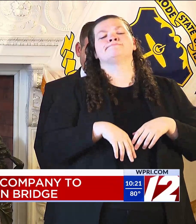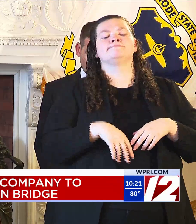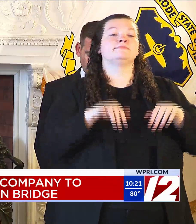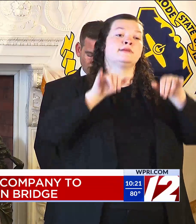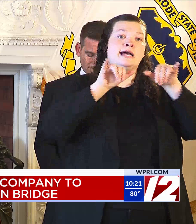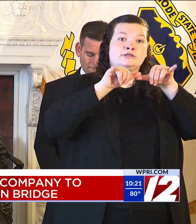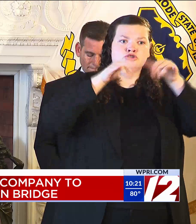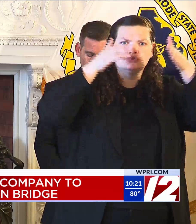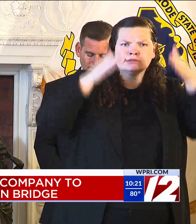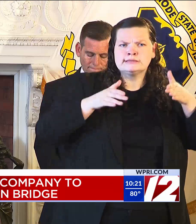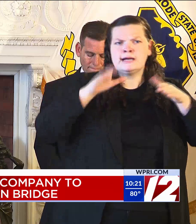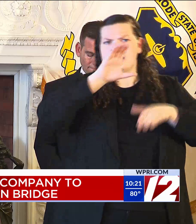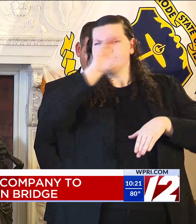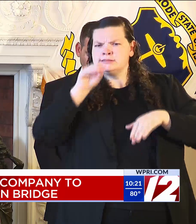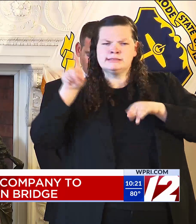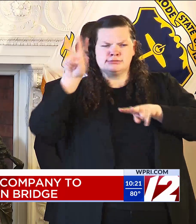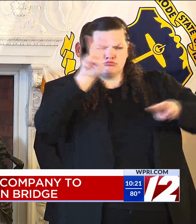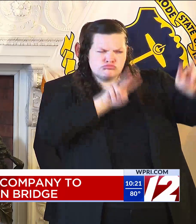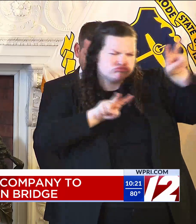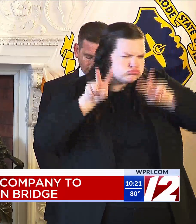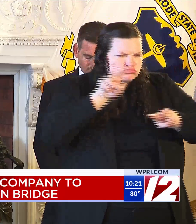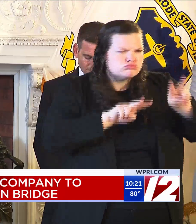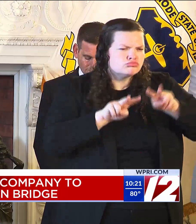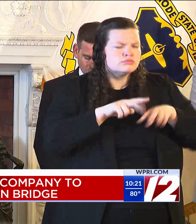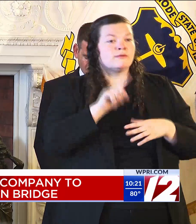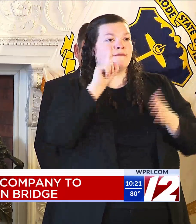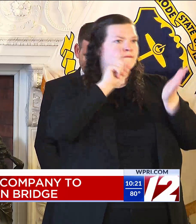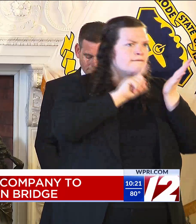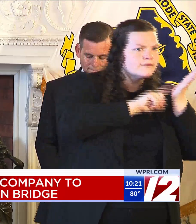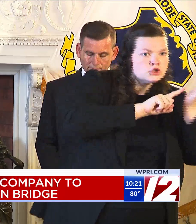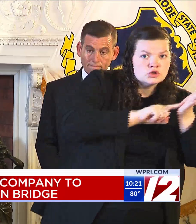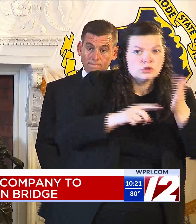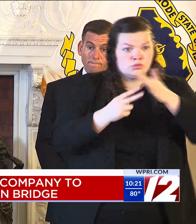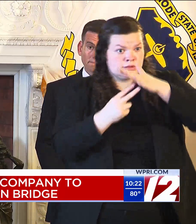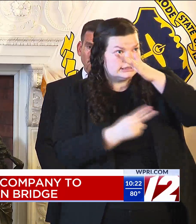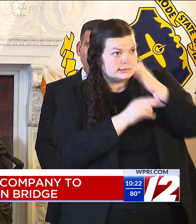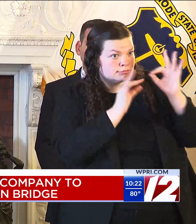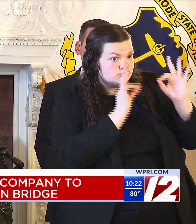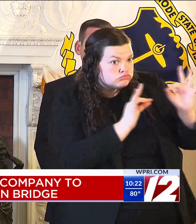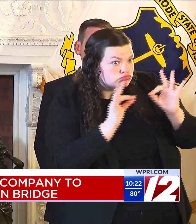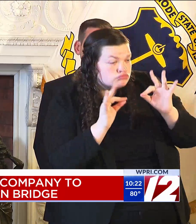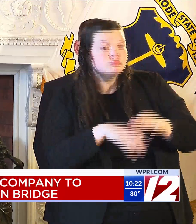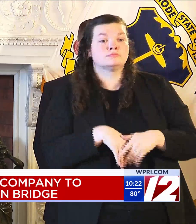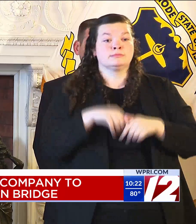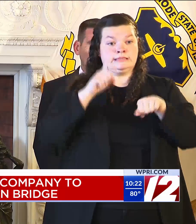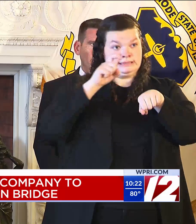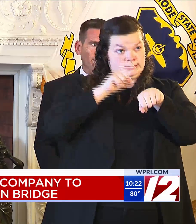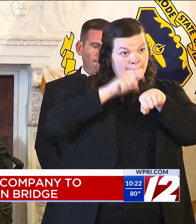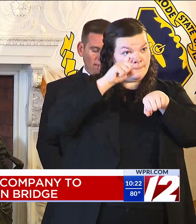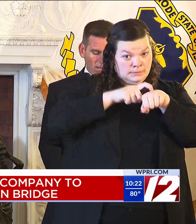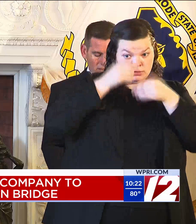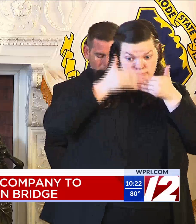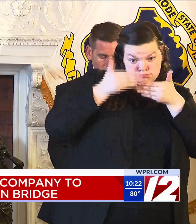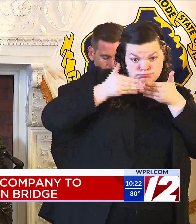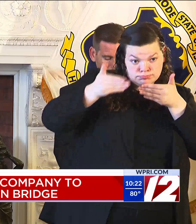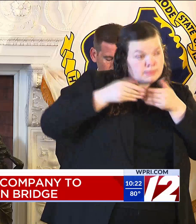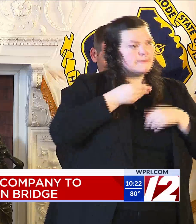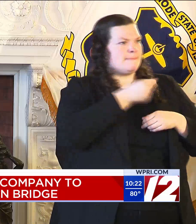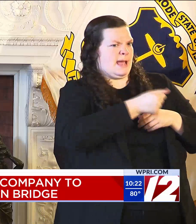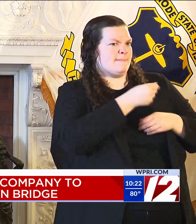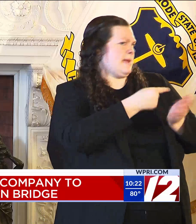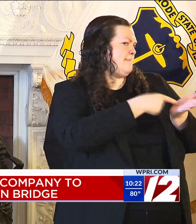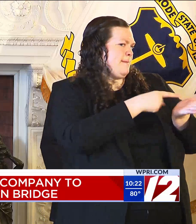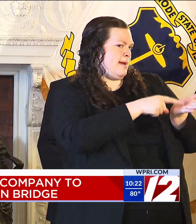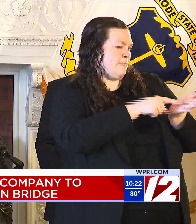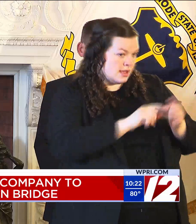representation, inspection services, incentives, and the cost of standby towing services